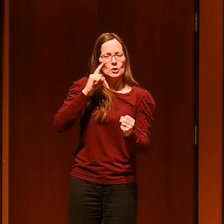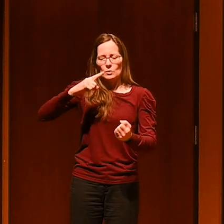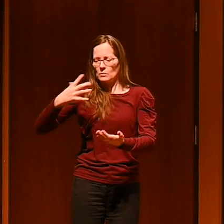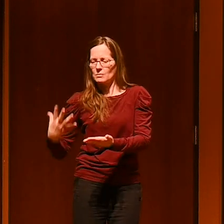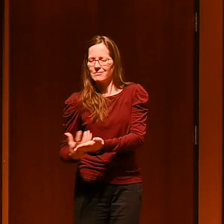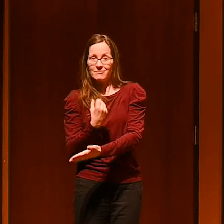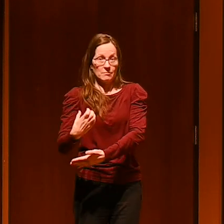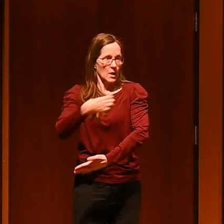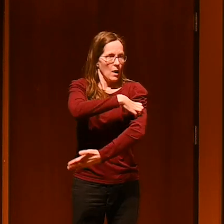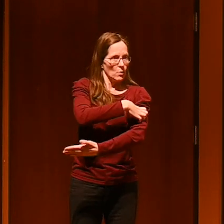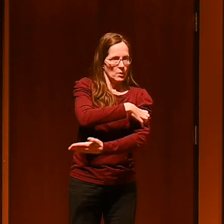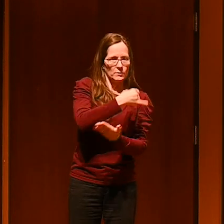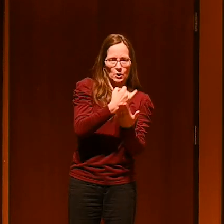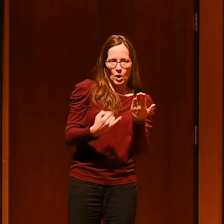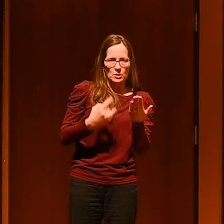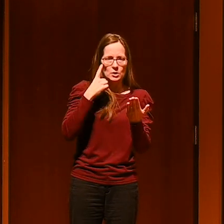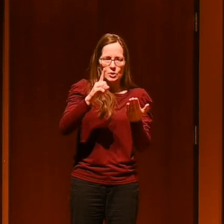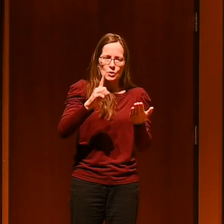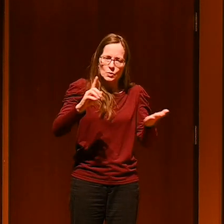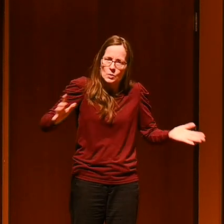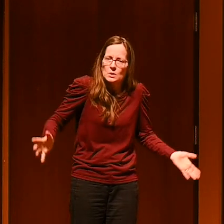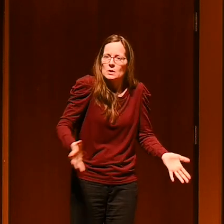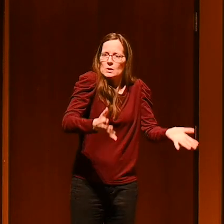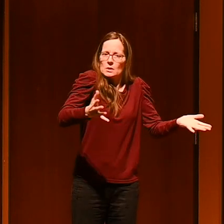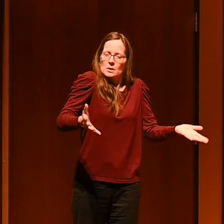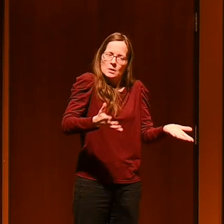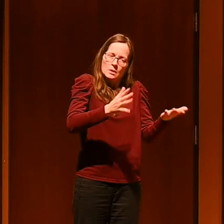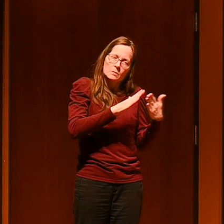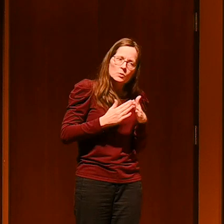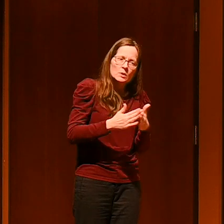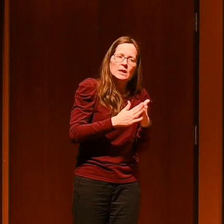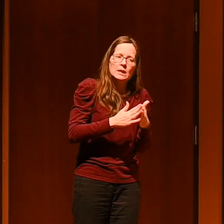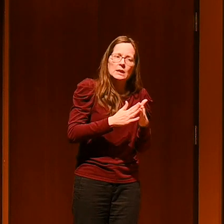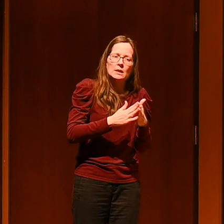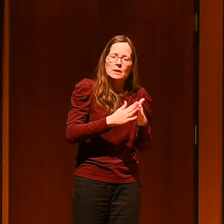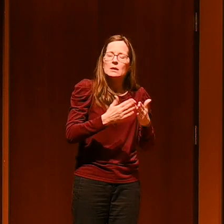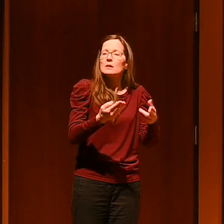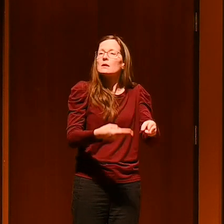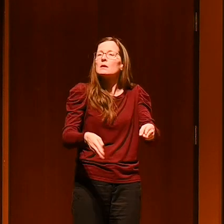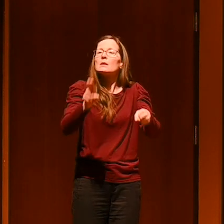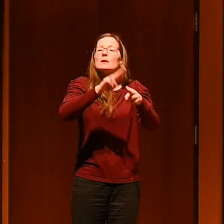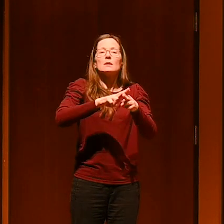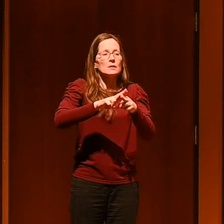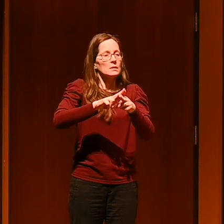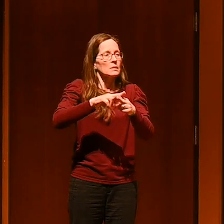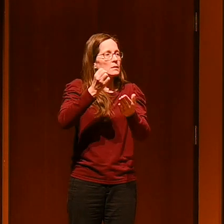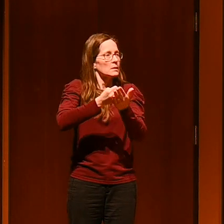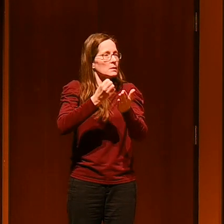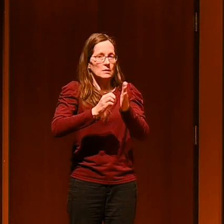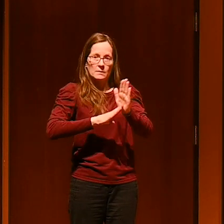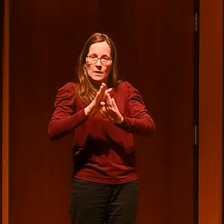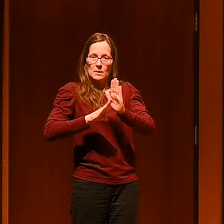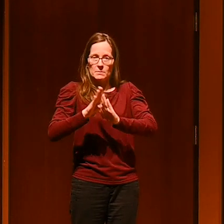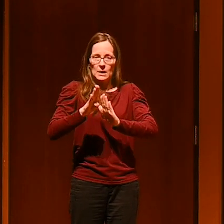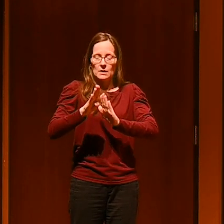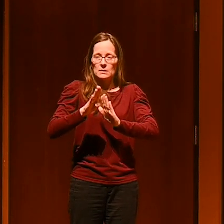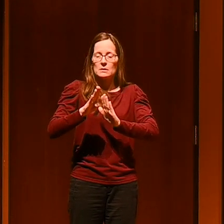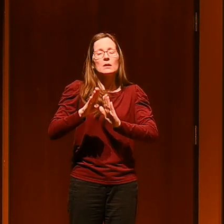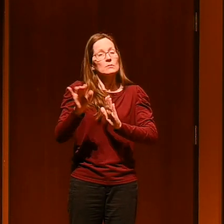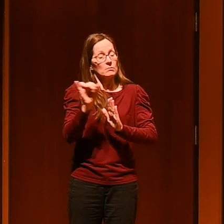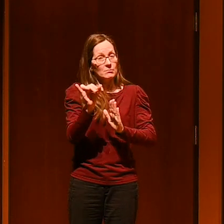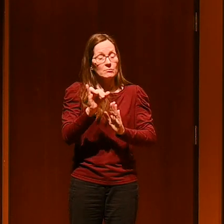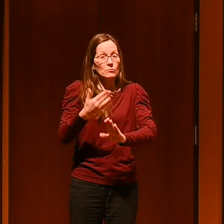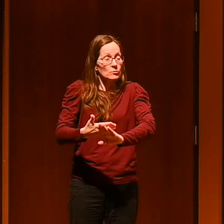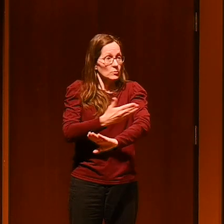and culture to uplift communities, boost economic development, enhance social ties, and improve our quality of